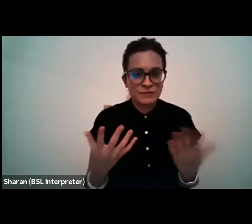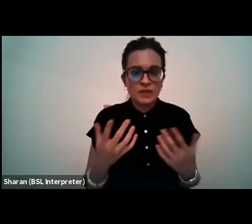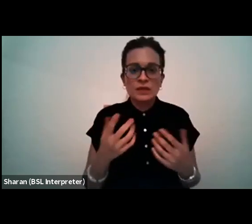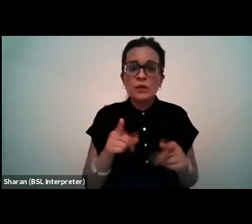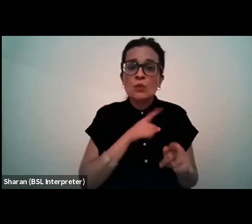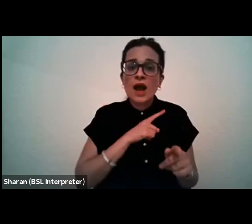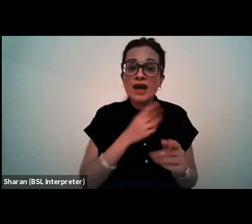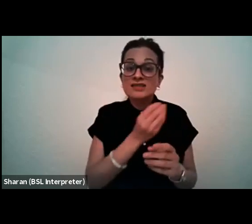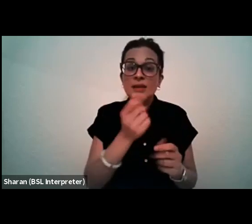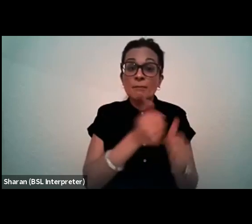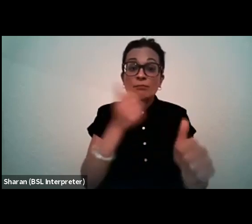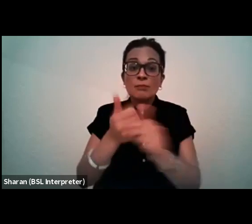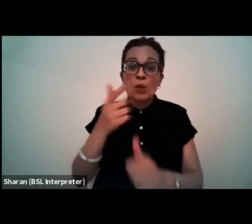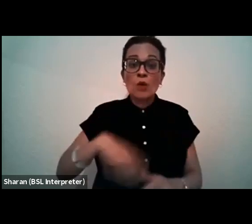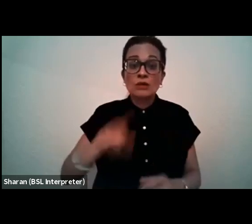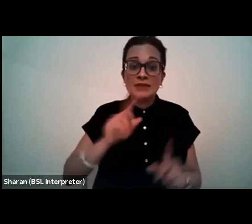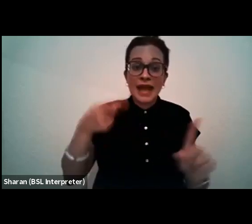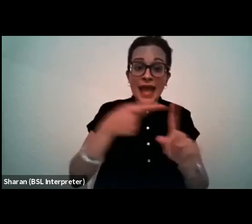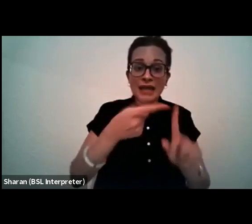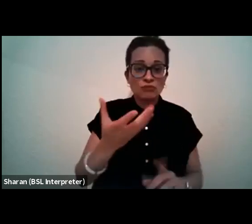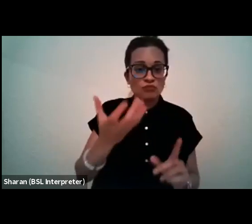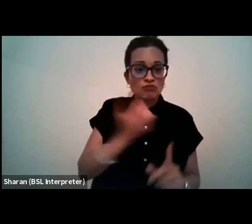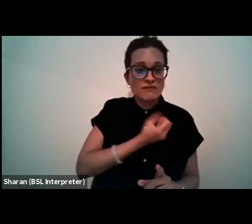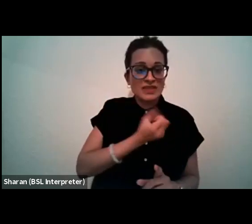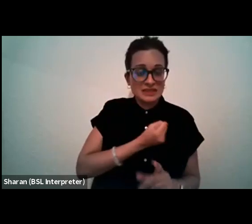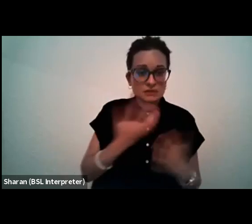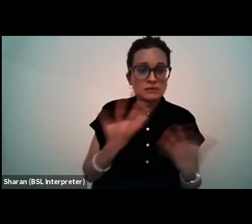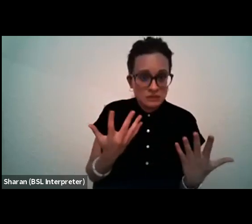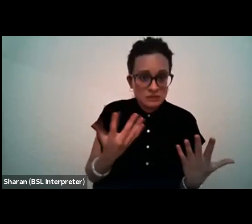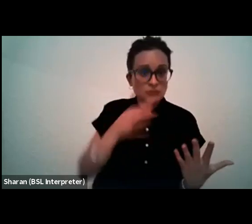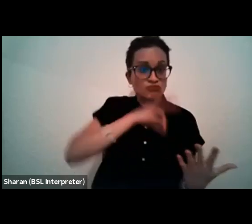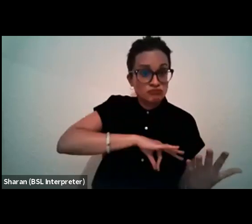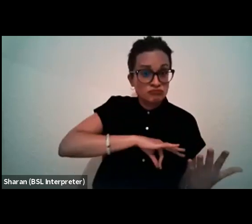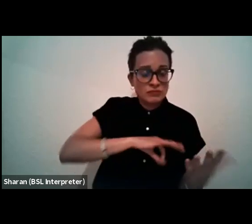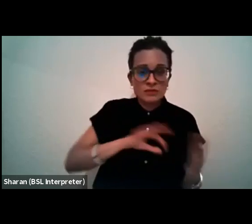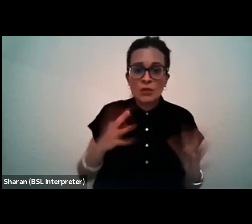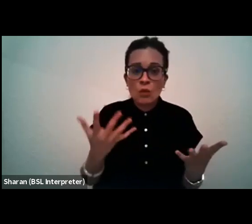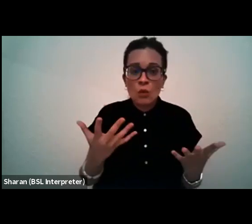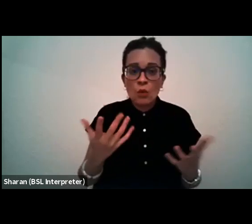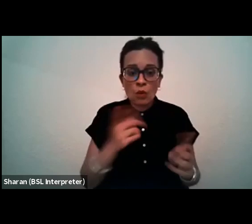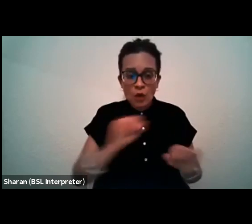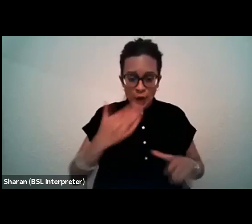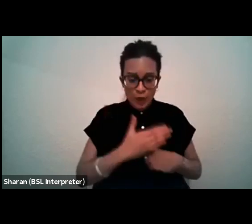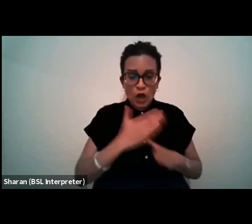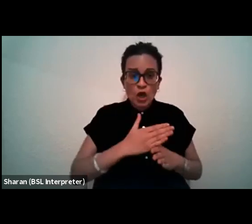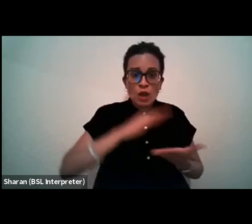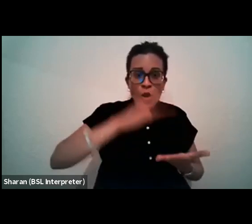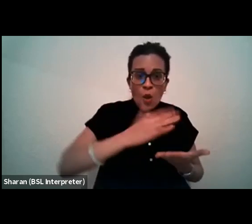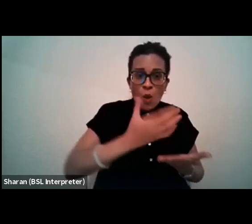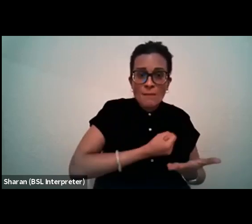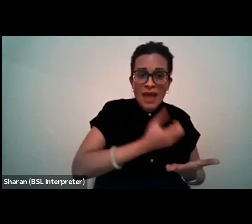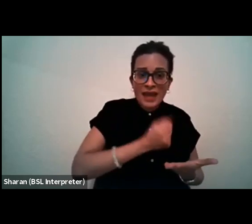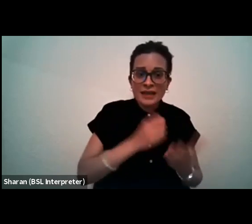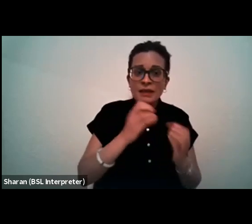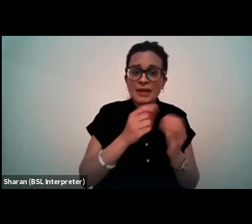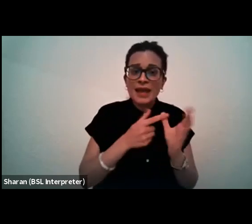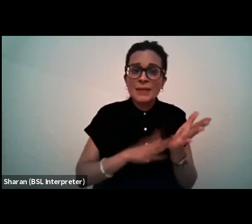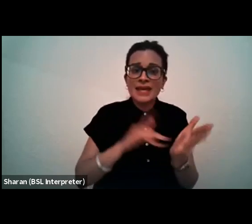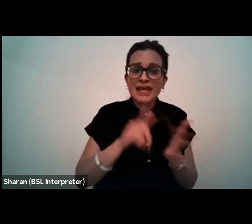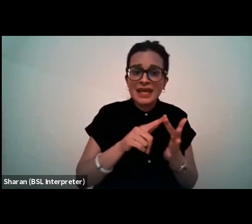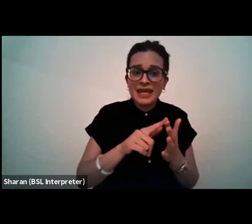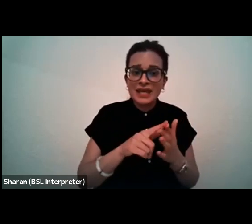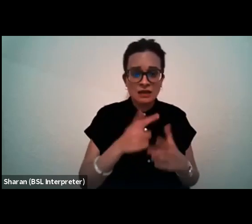employers just want to make profits. And as well as being in lower paid jobs, we're finding that BAME people have issues now